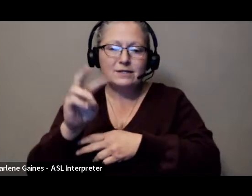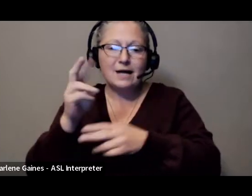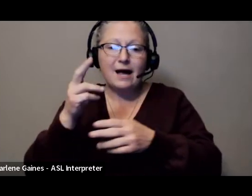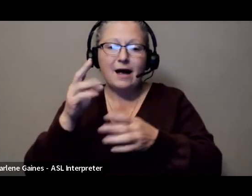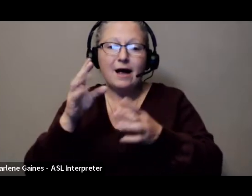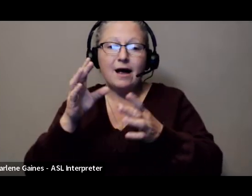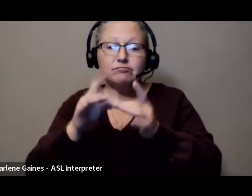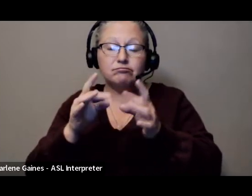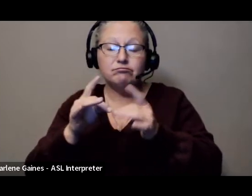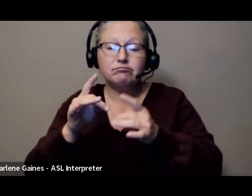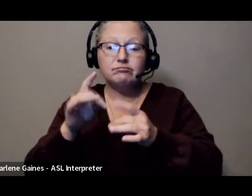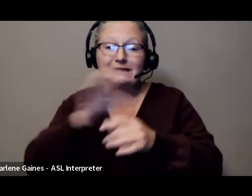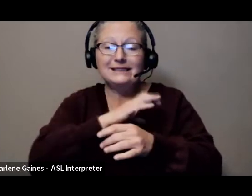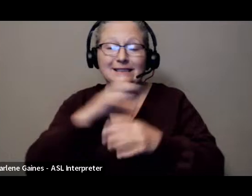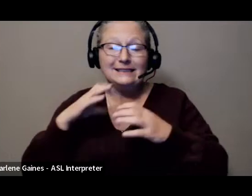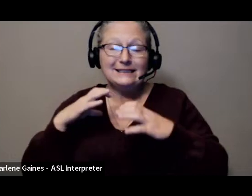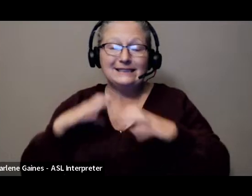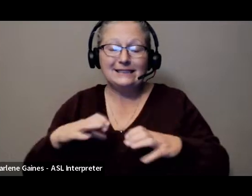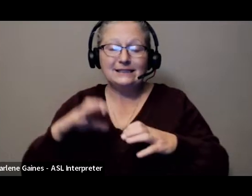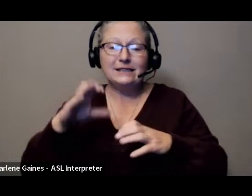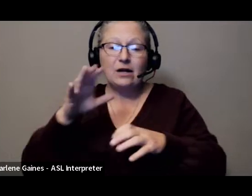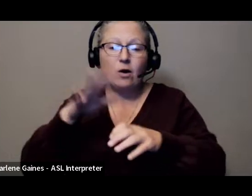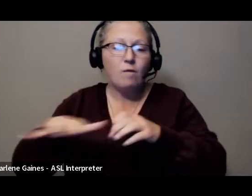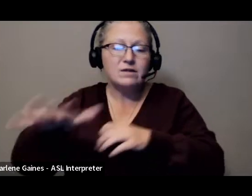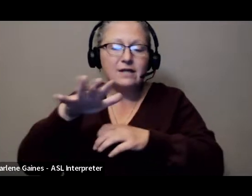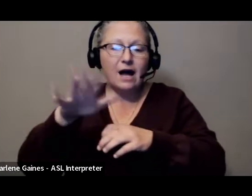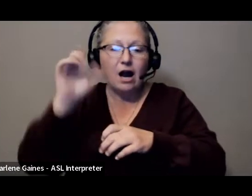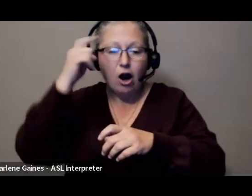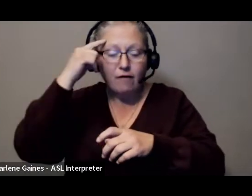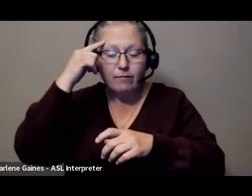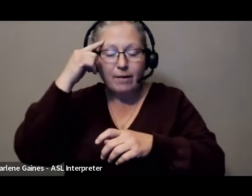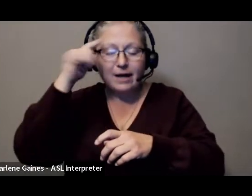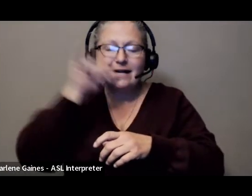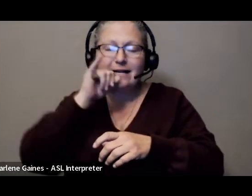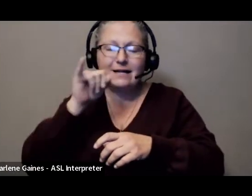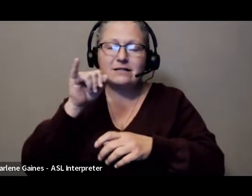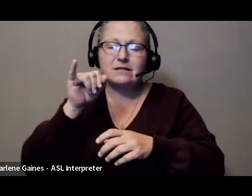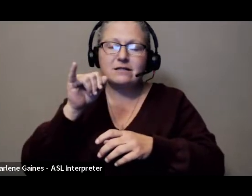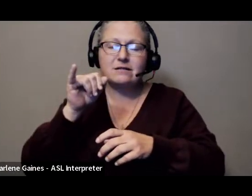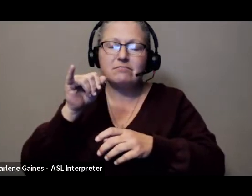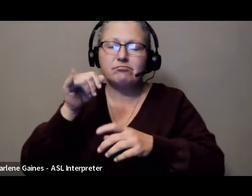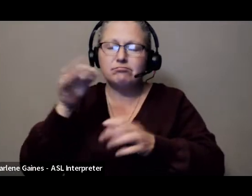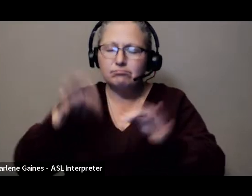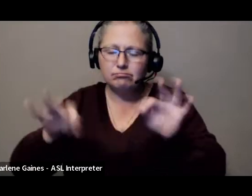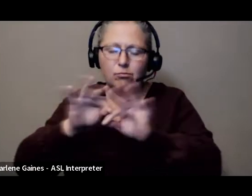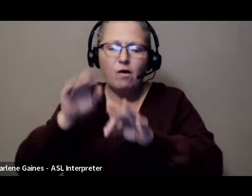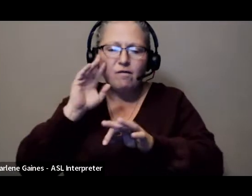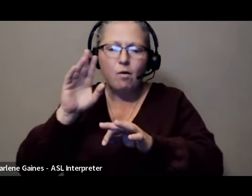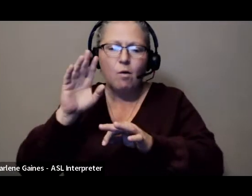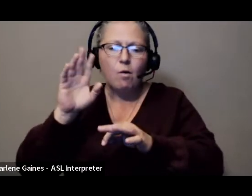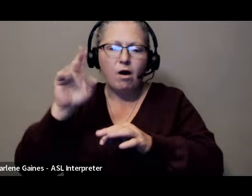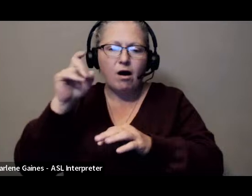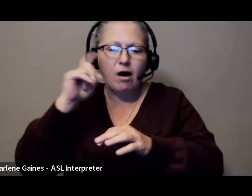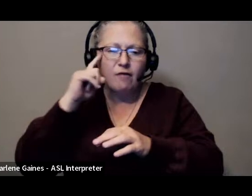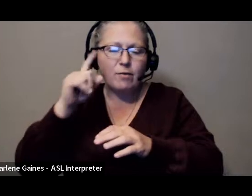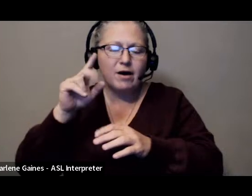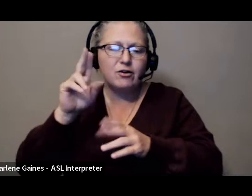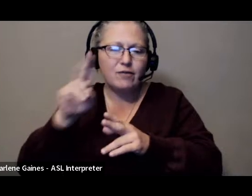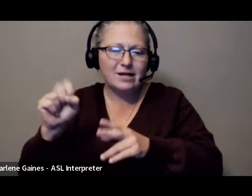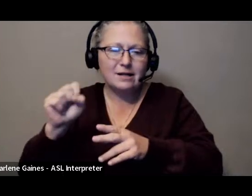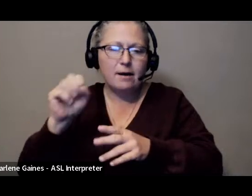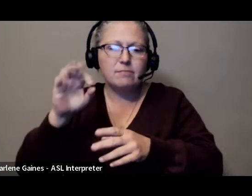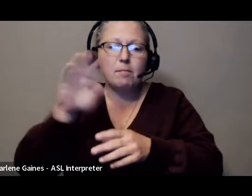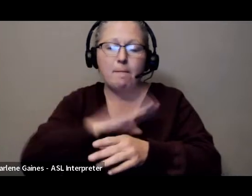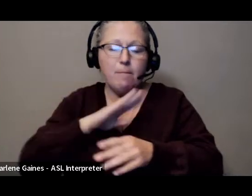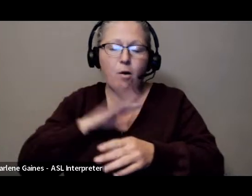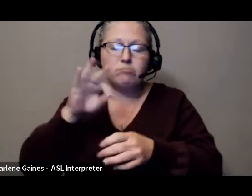"Citizen oversight of local government is the cornerstone of democracy in the United States. School board members are locally elected public officials